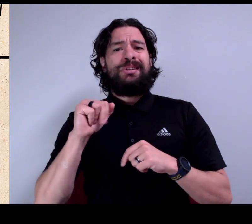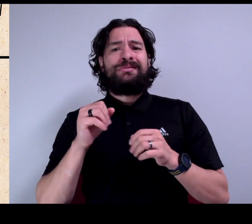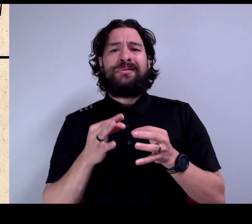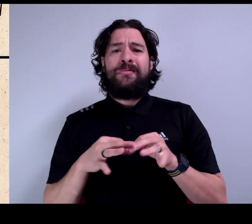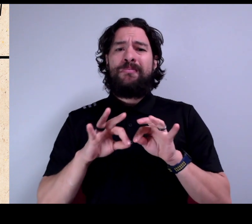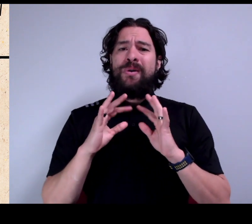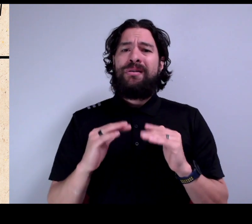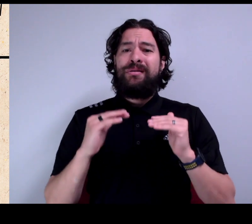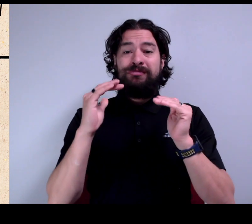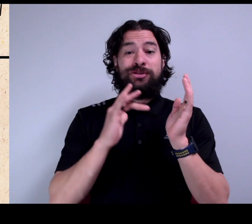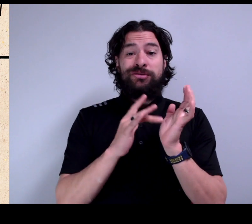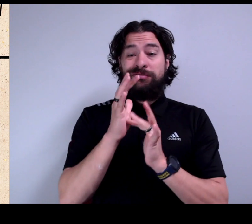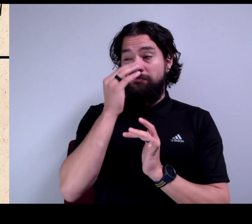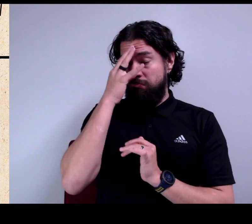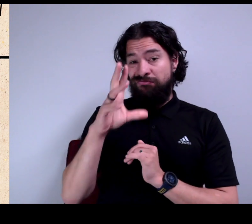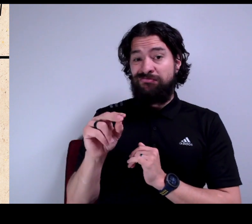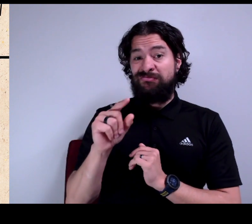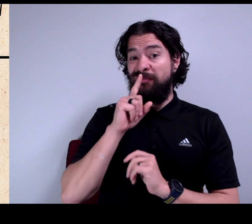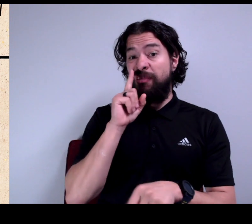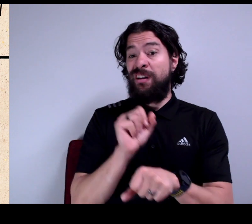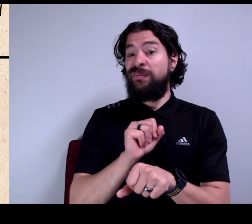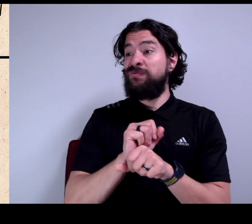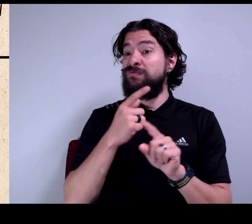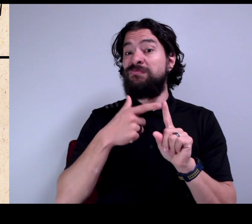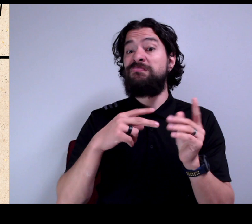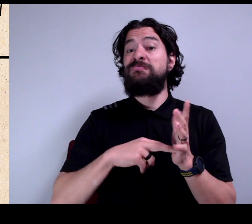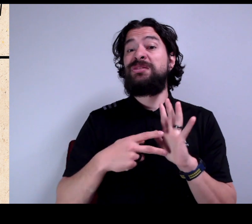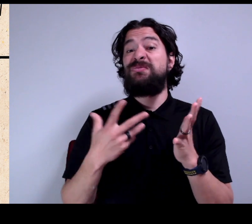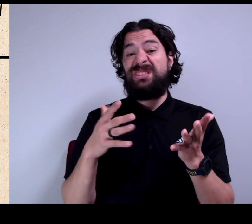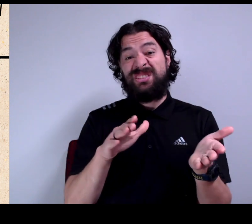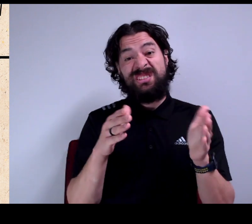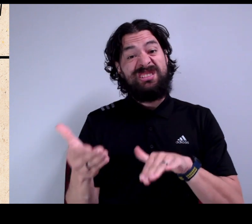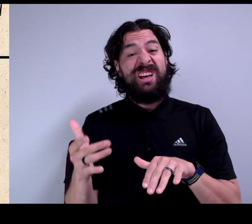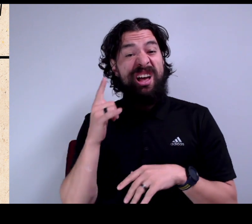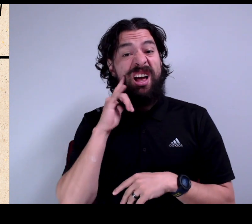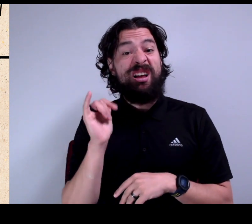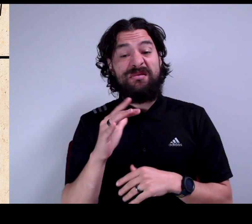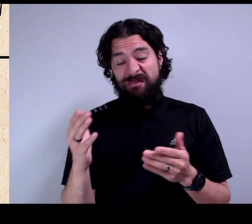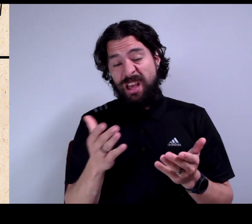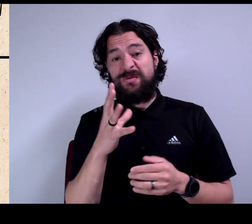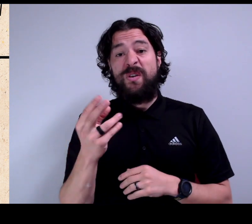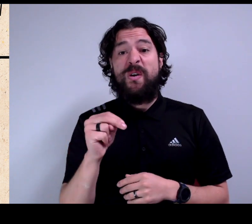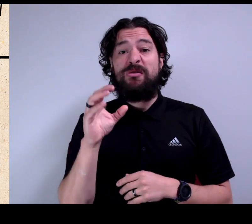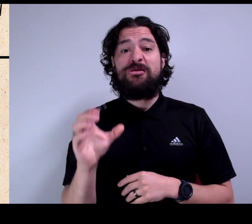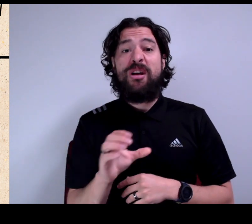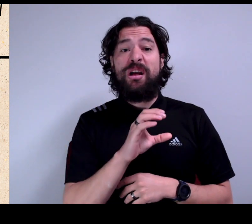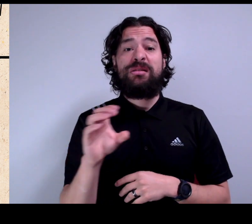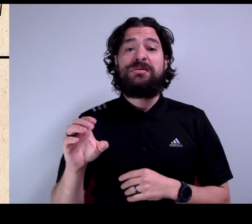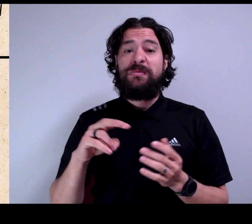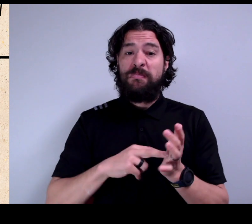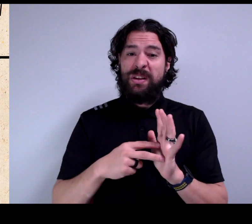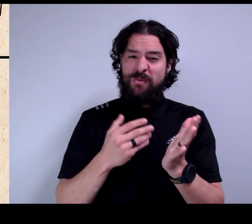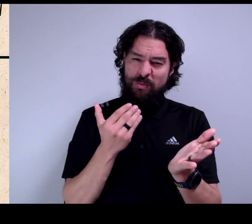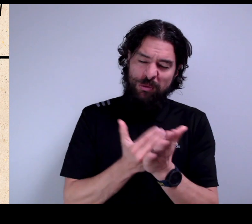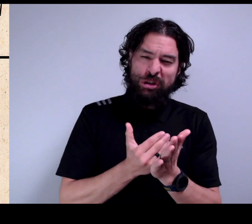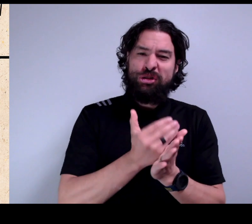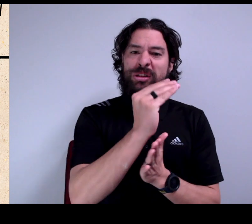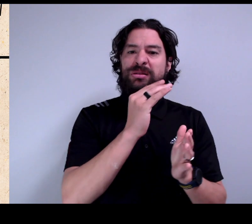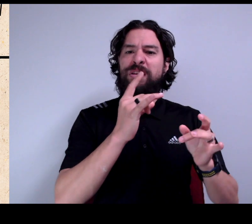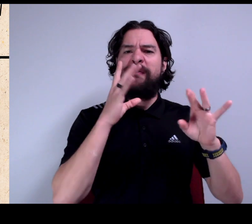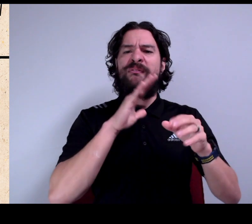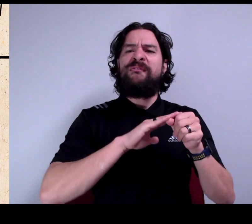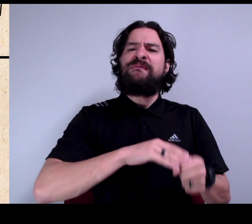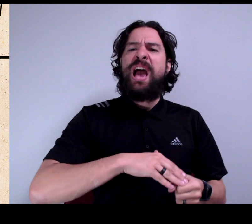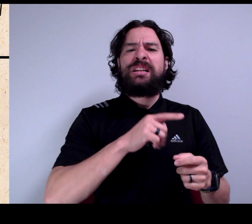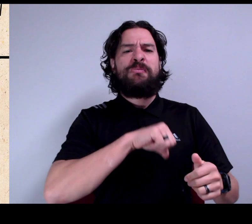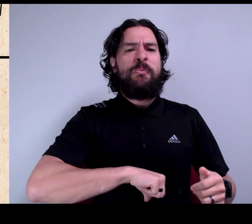status and importance, and Jesus makes it clear that following him is actually like dying, like carrying your own cross. It means